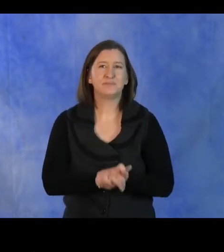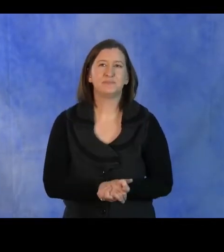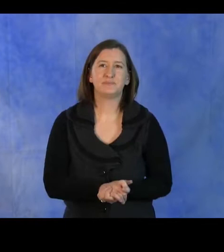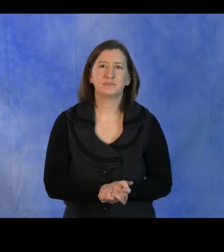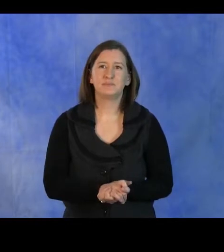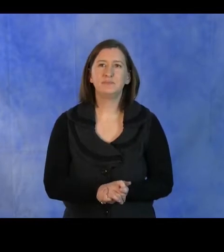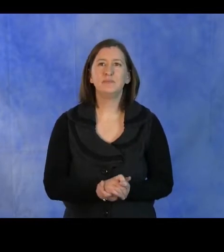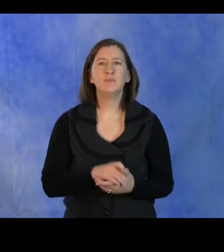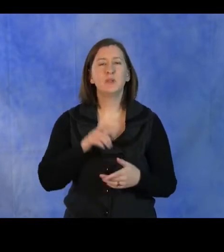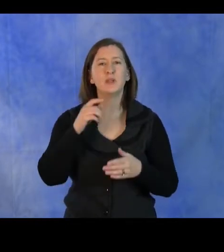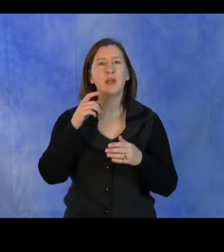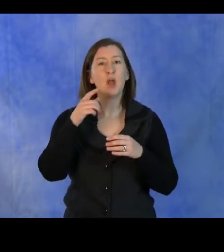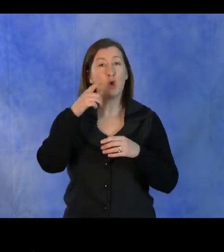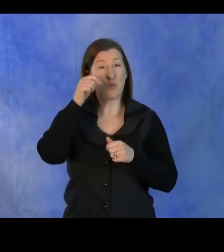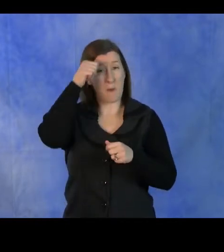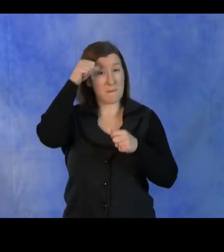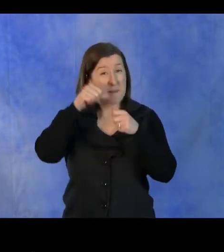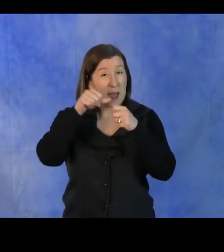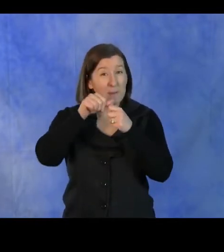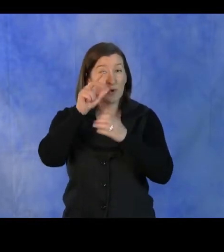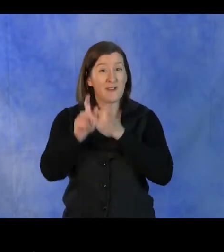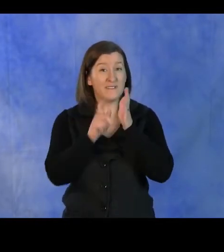Inhibitory control.